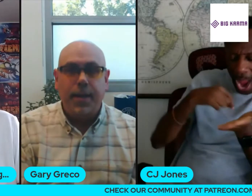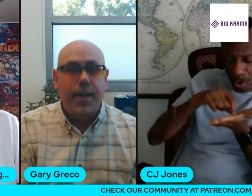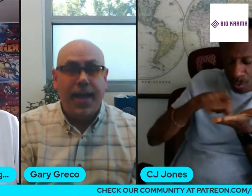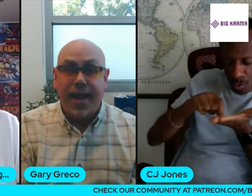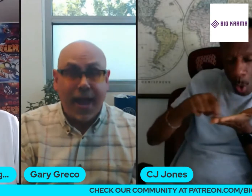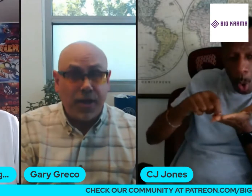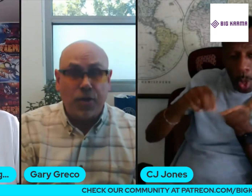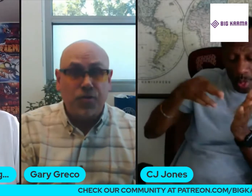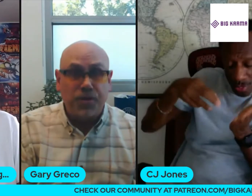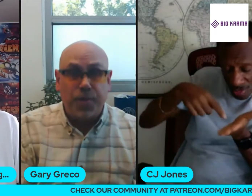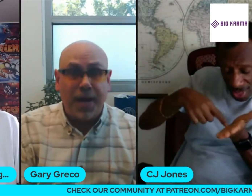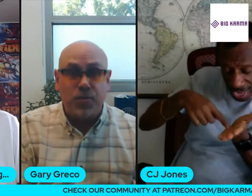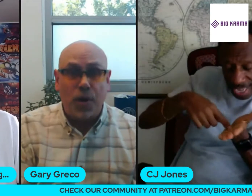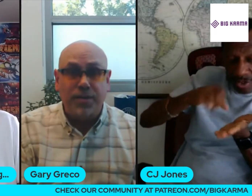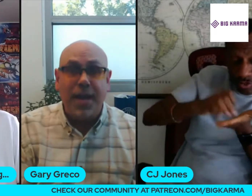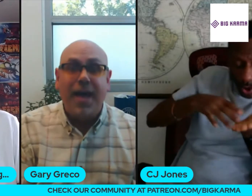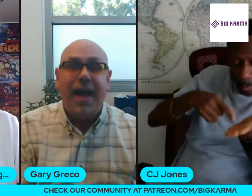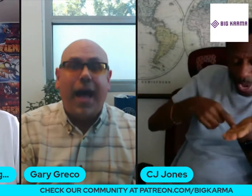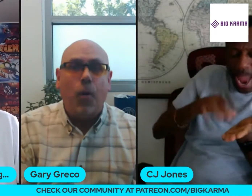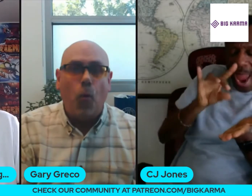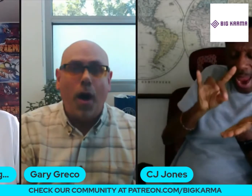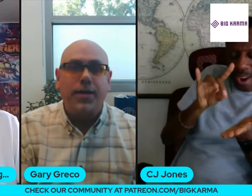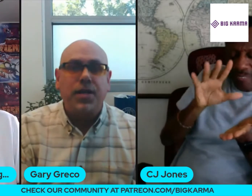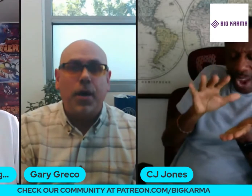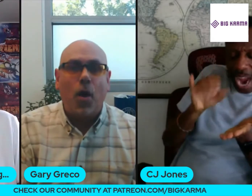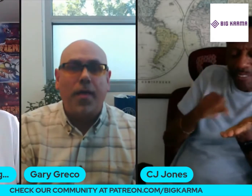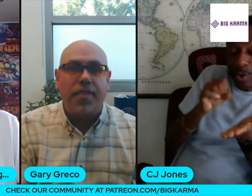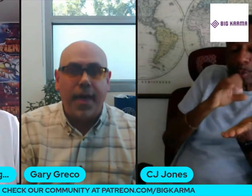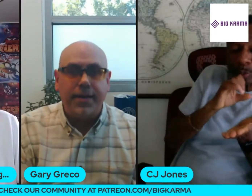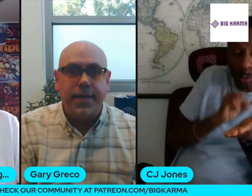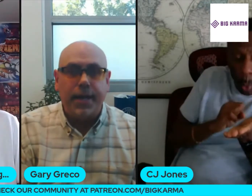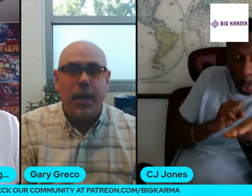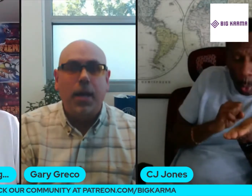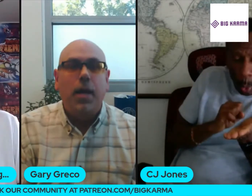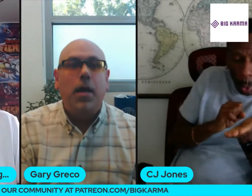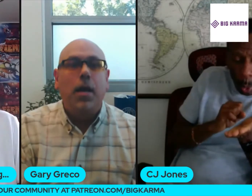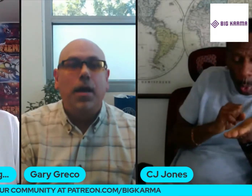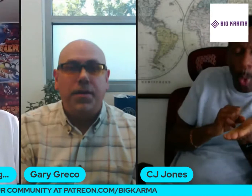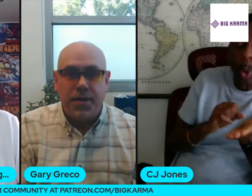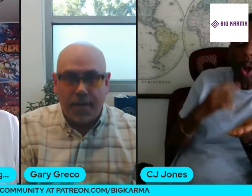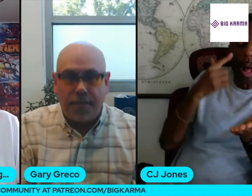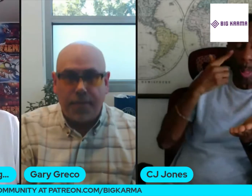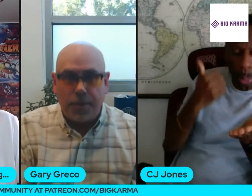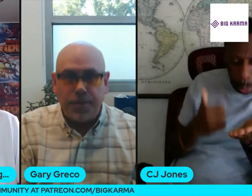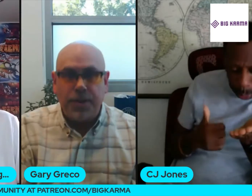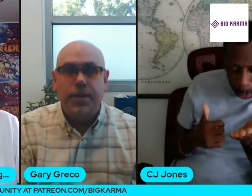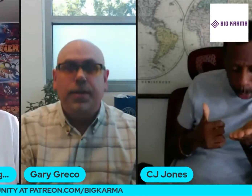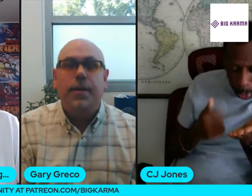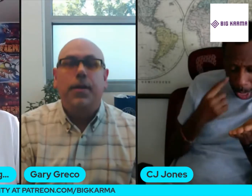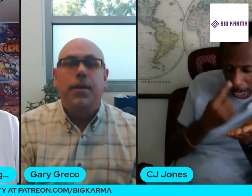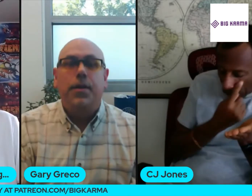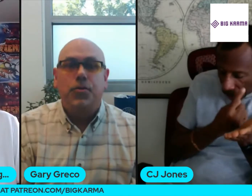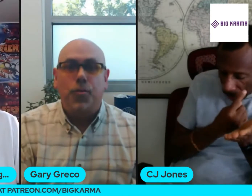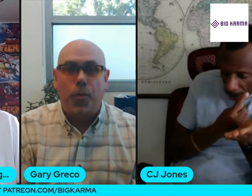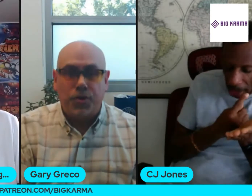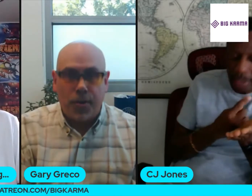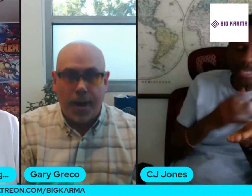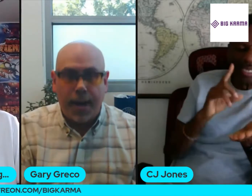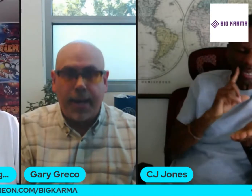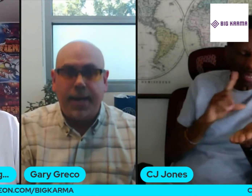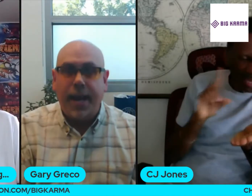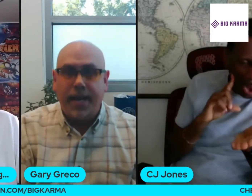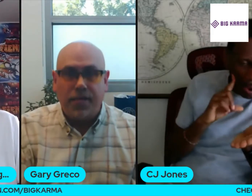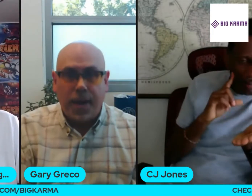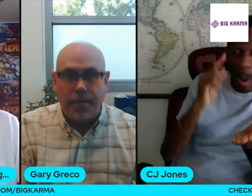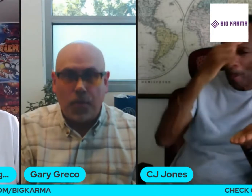selected? And Edgar's response was, I want an authentic deaf person to